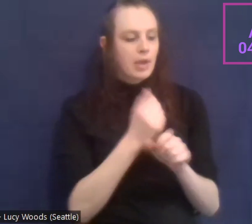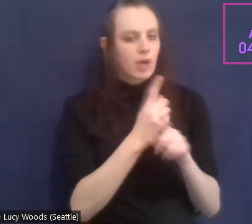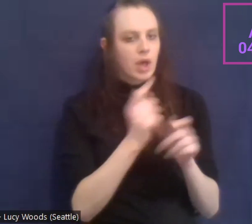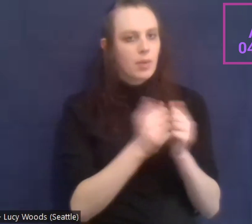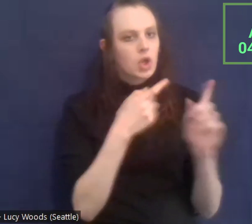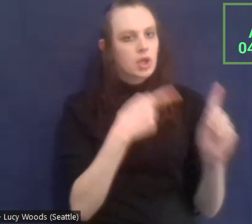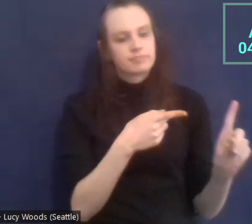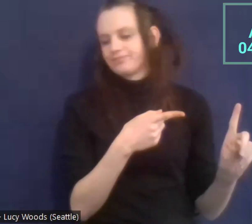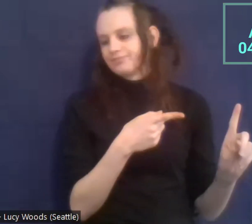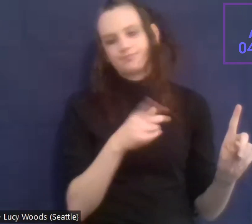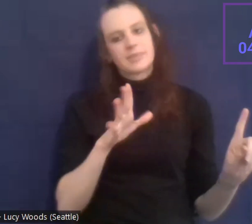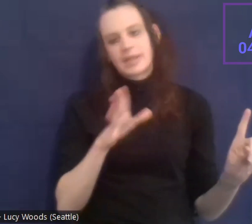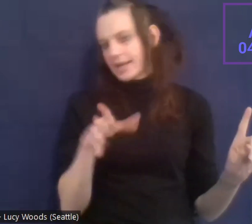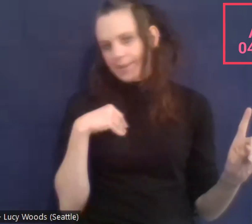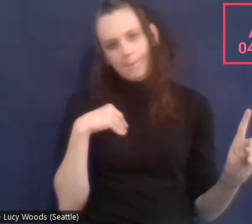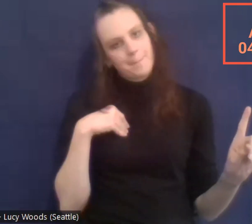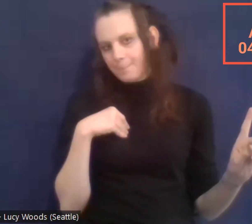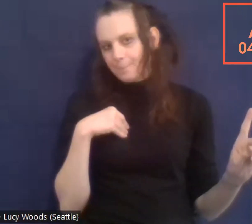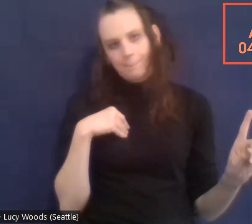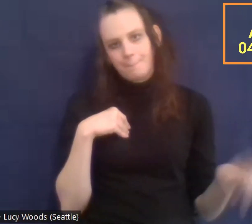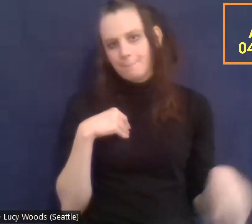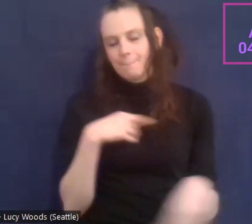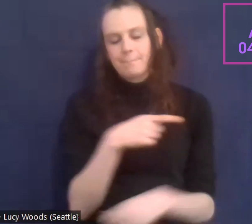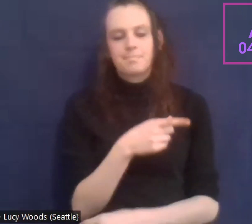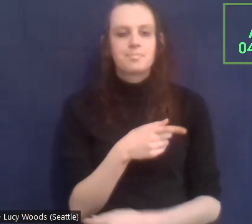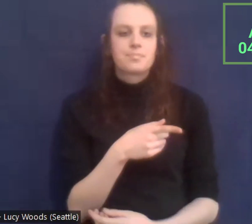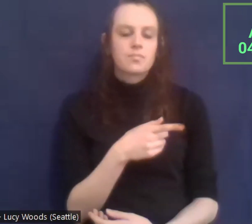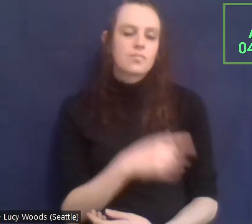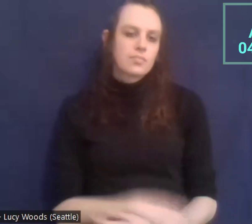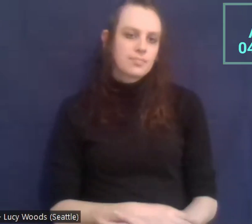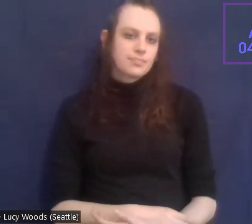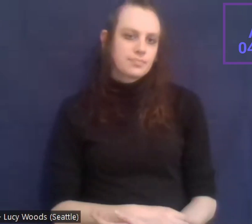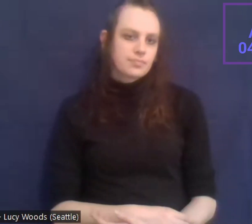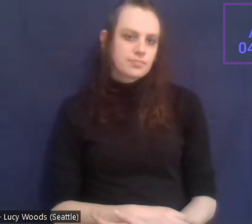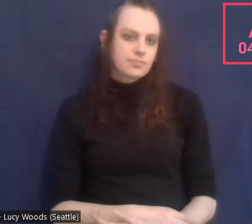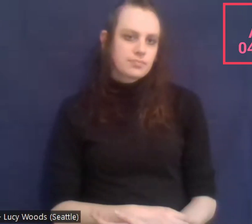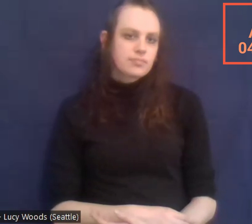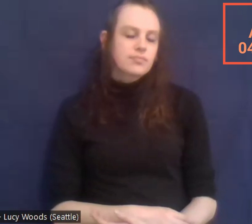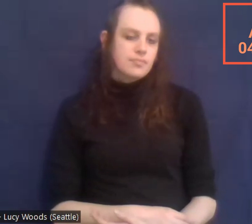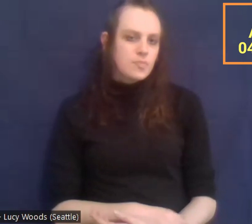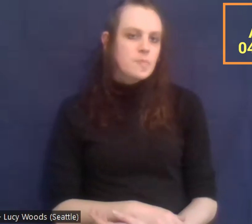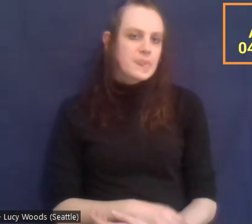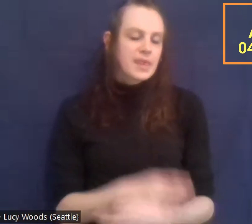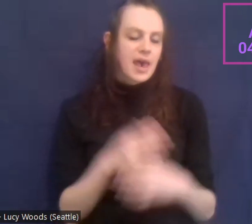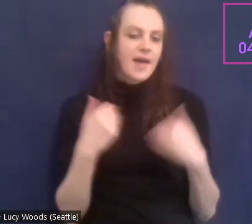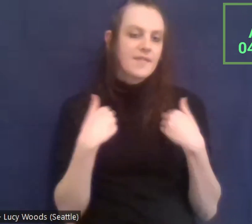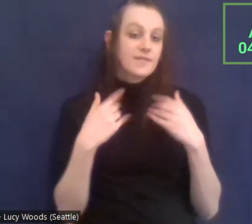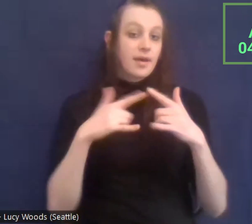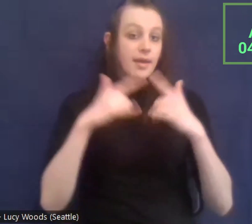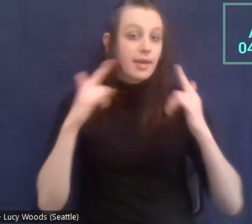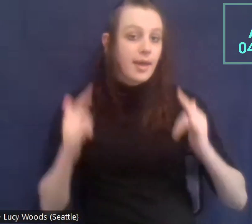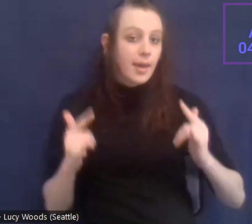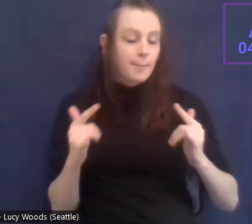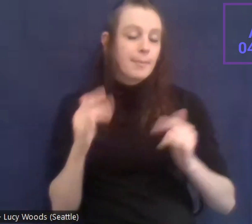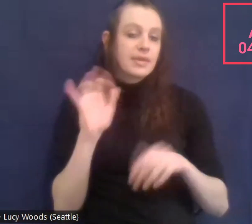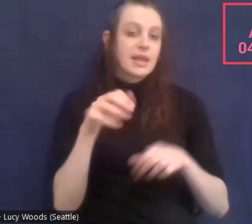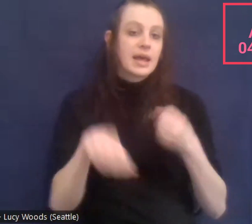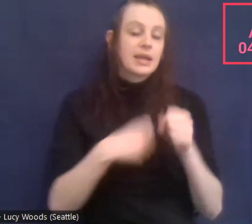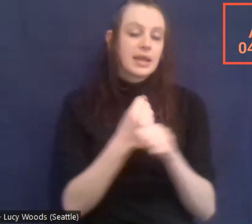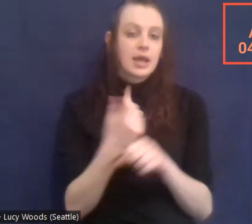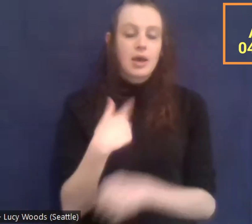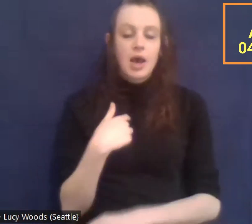it. I would continue doing YPA stuff. We took on a state camp out that year. I became chair of